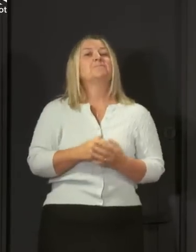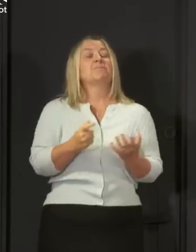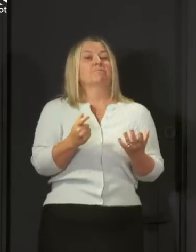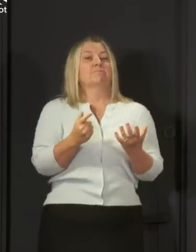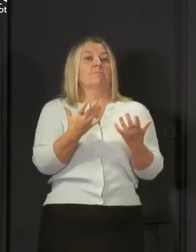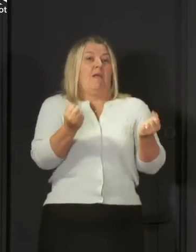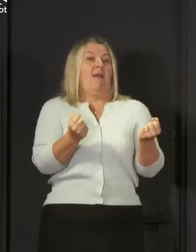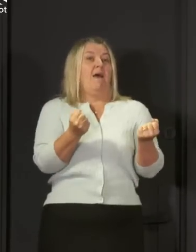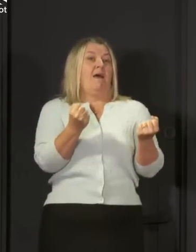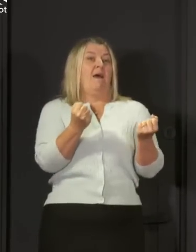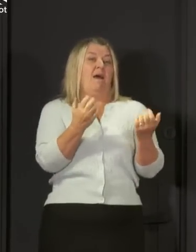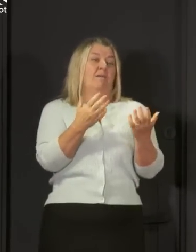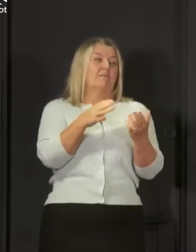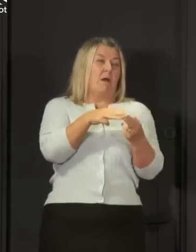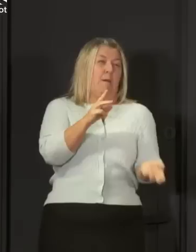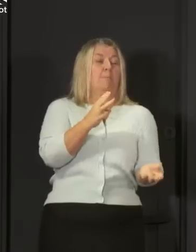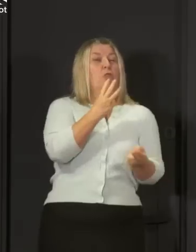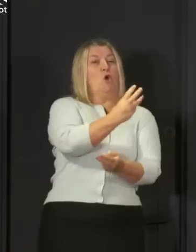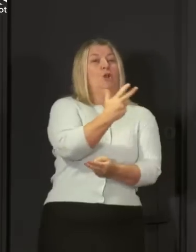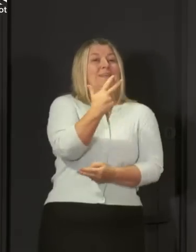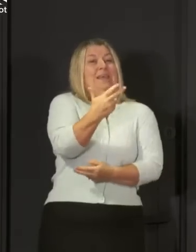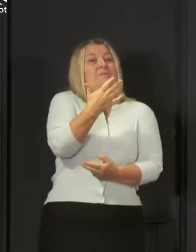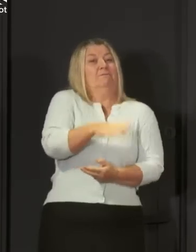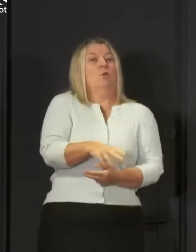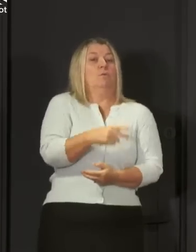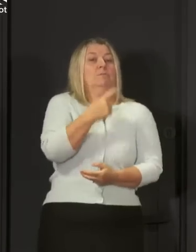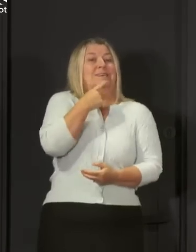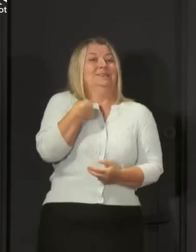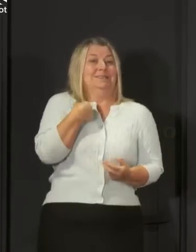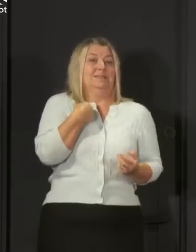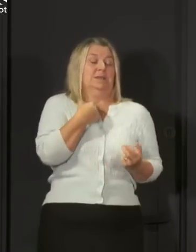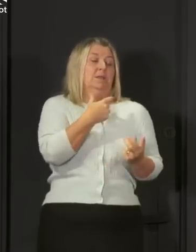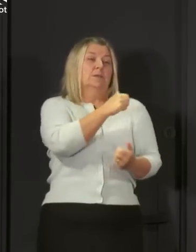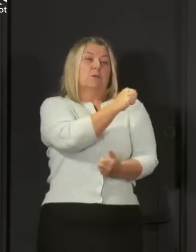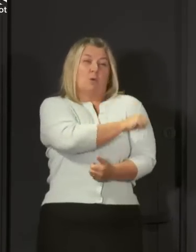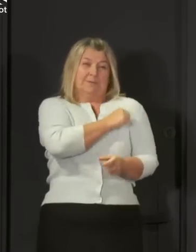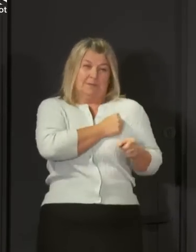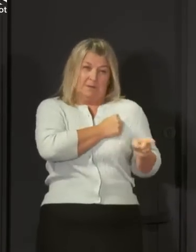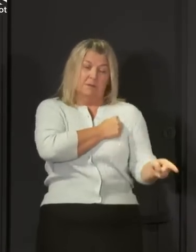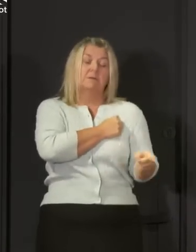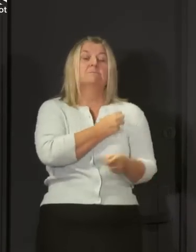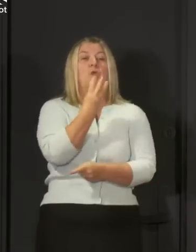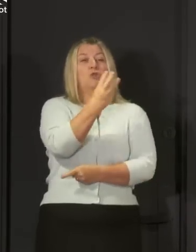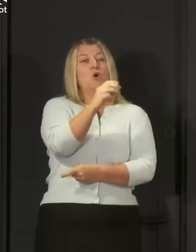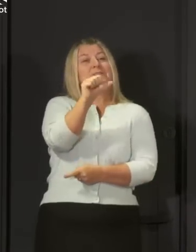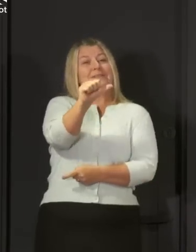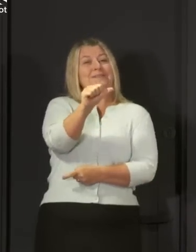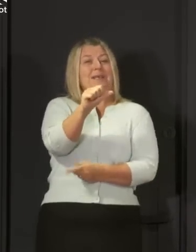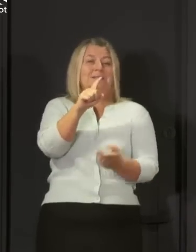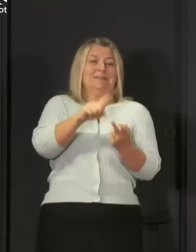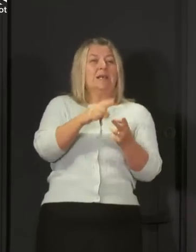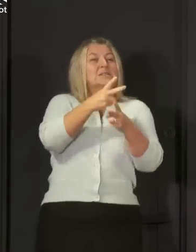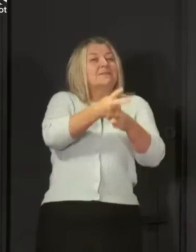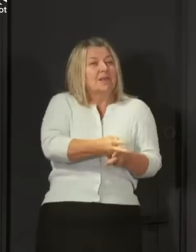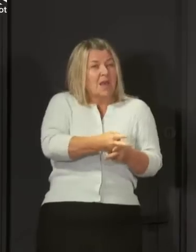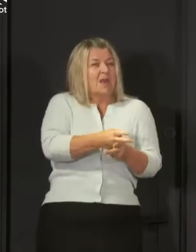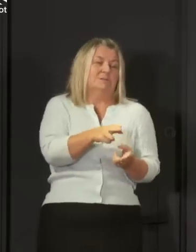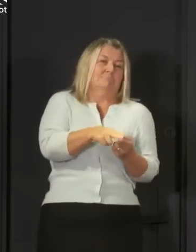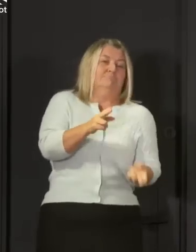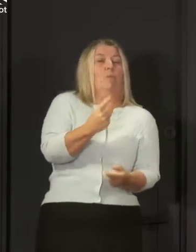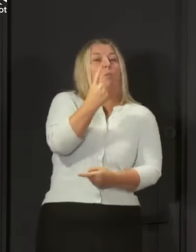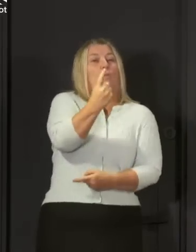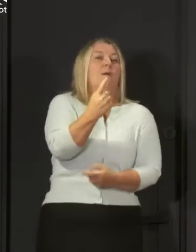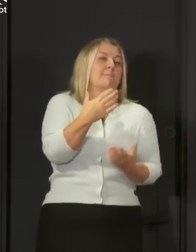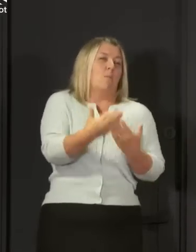which is an increase of 38 since yesterday. And 36 people are in intensive care. That's one more than yesterday. And it